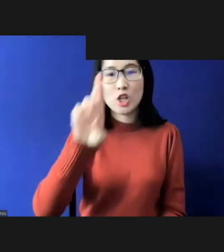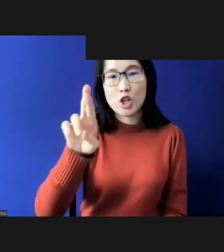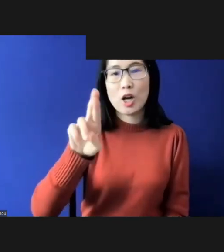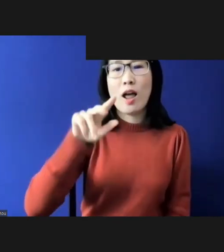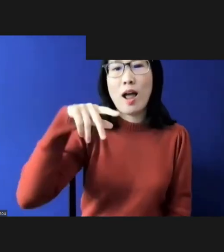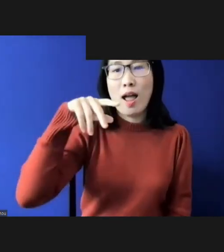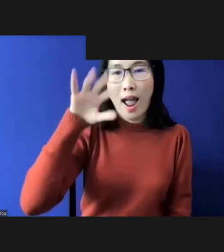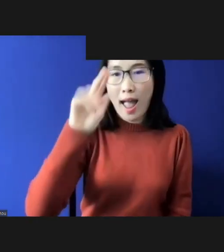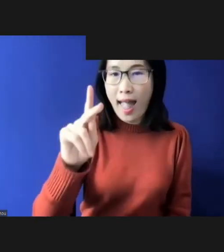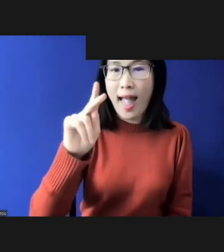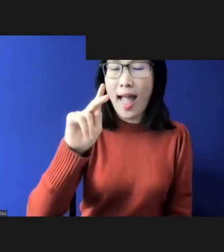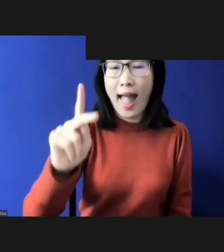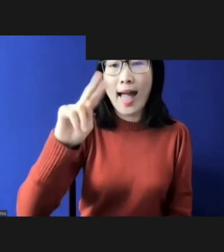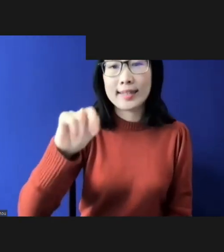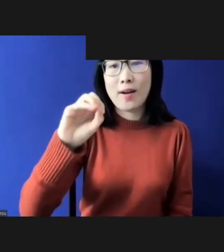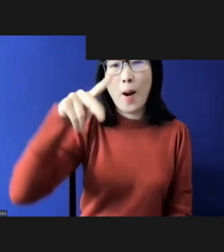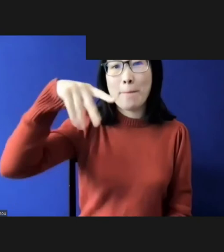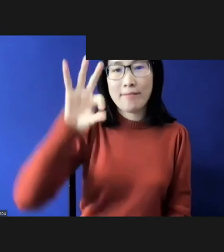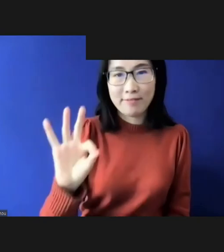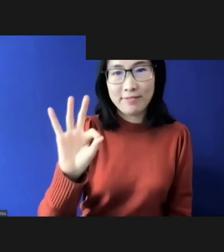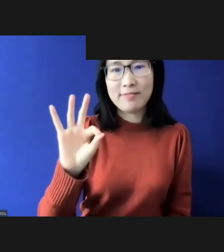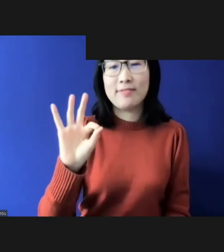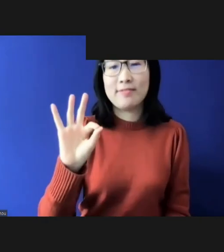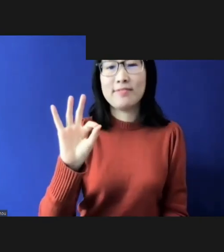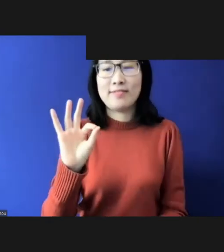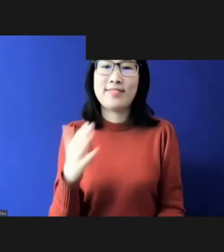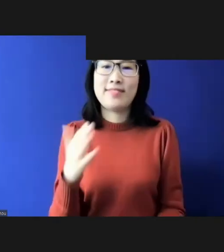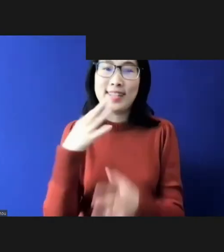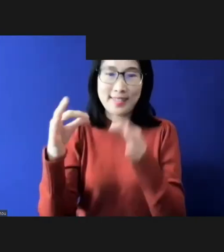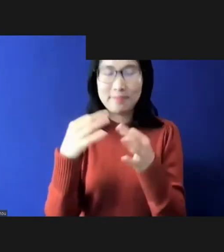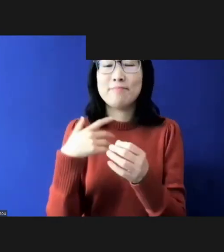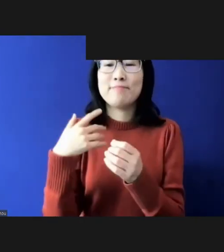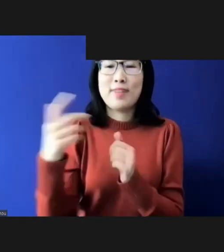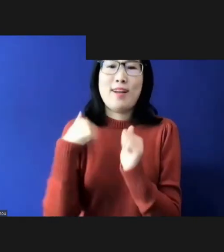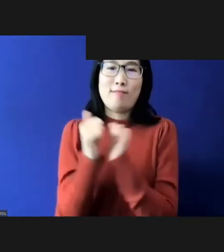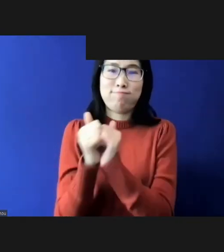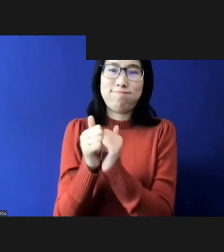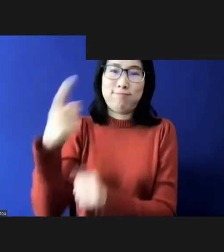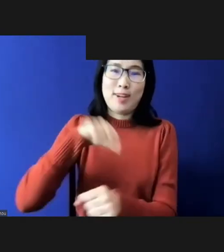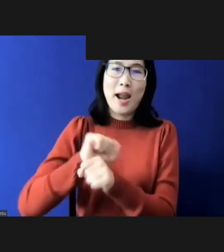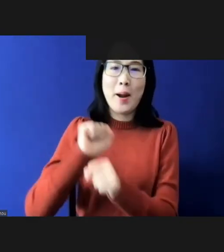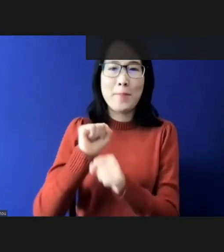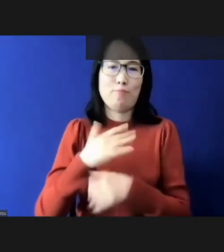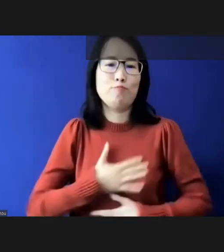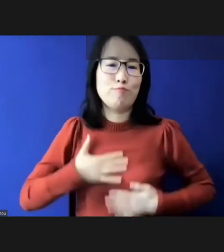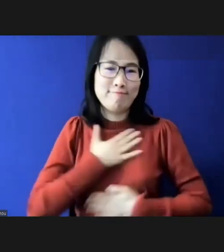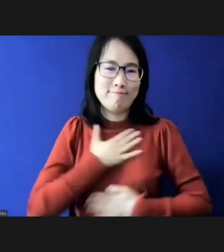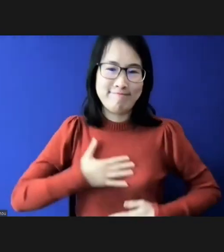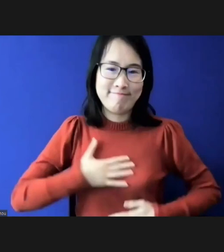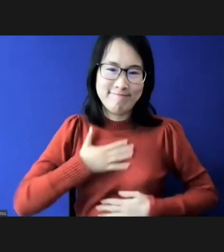Thank you, Dr. Johnson and Dr. Knopf. Thank you for introducing